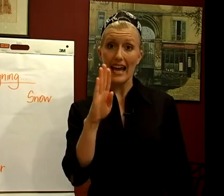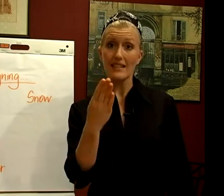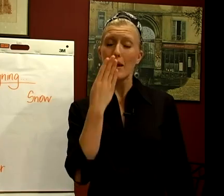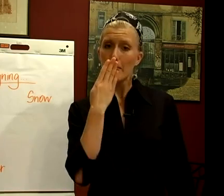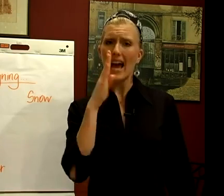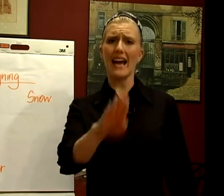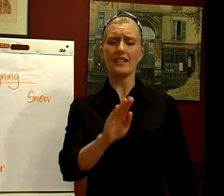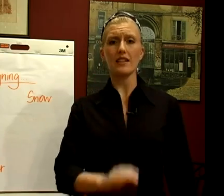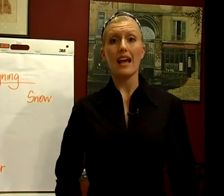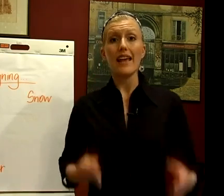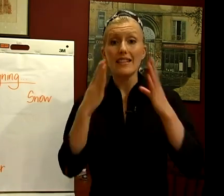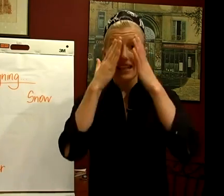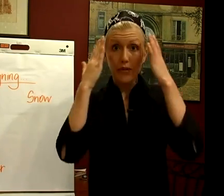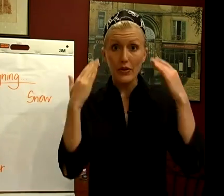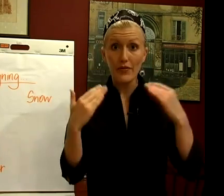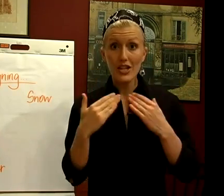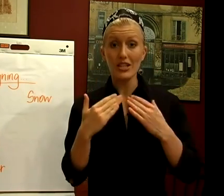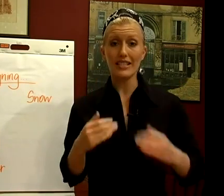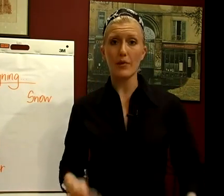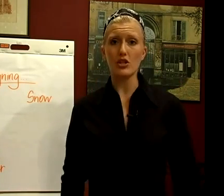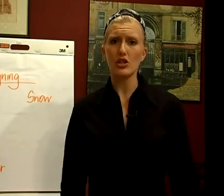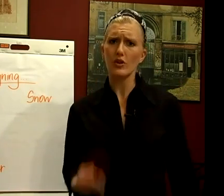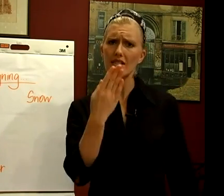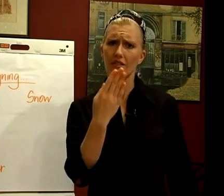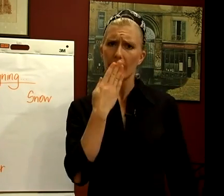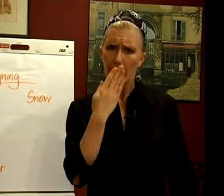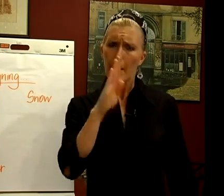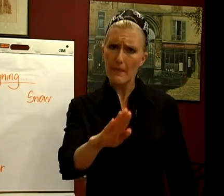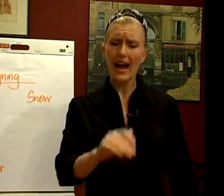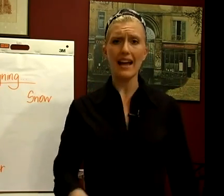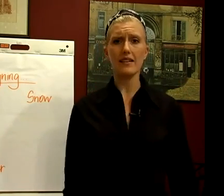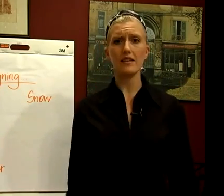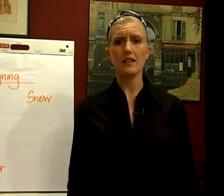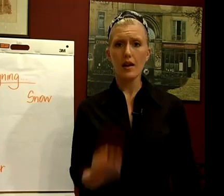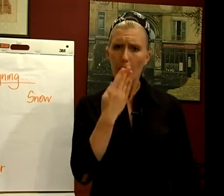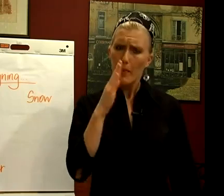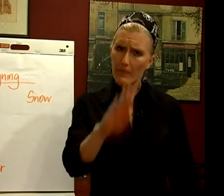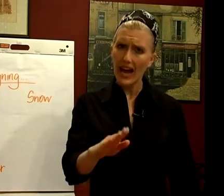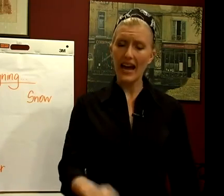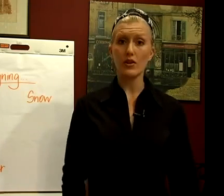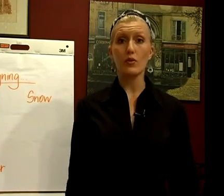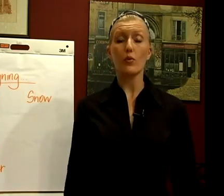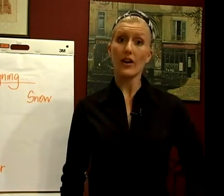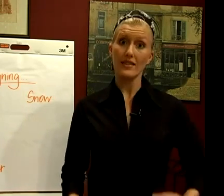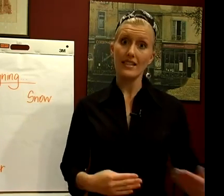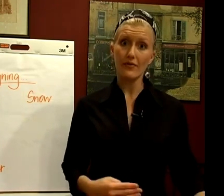hand. Bad. And that's again with your facial expression you can signify bad. Bad. Whereas the difference